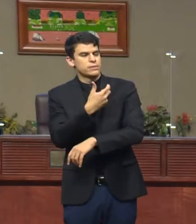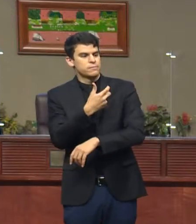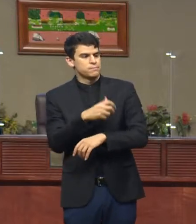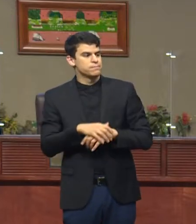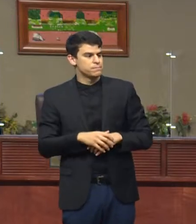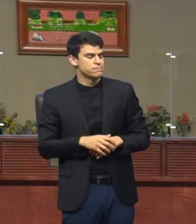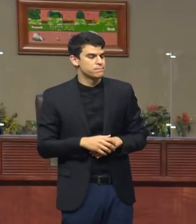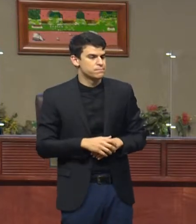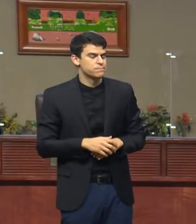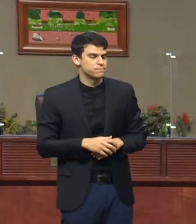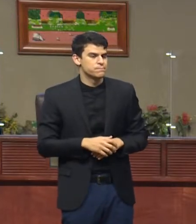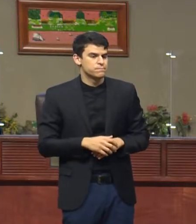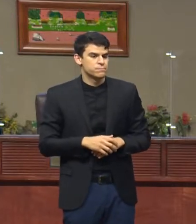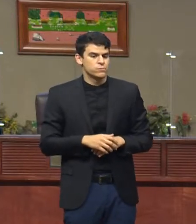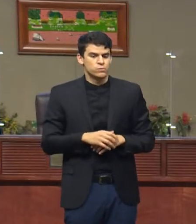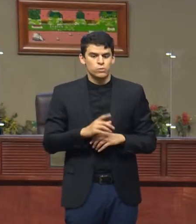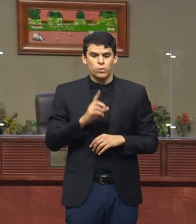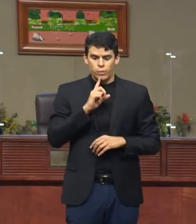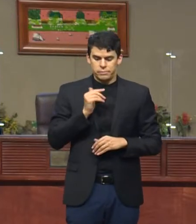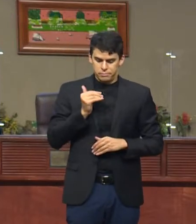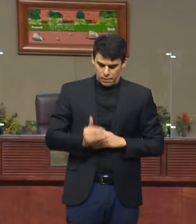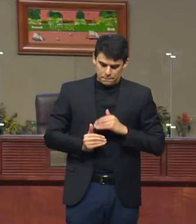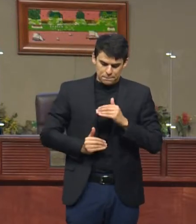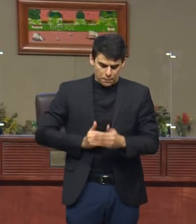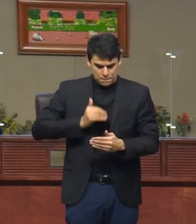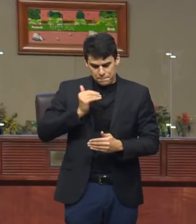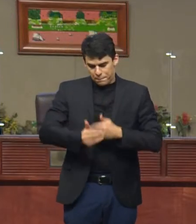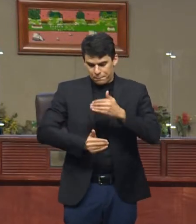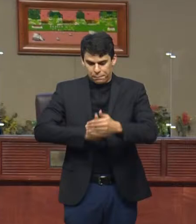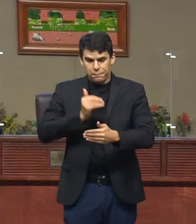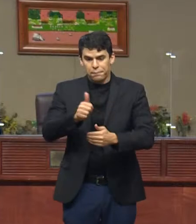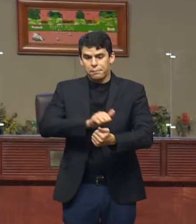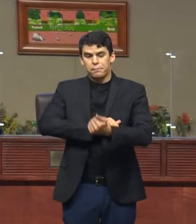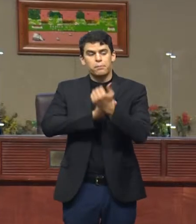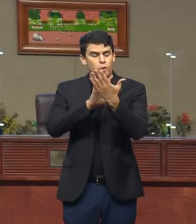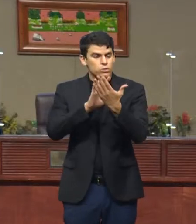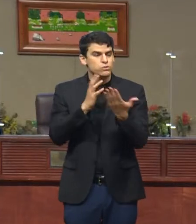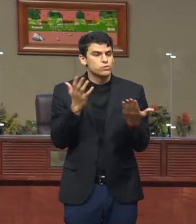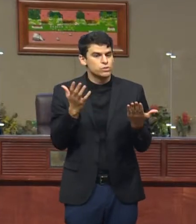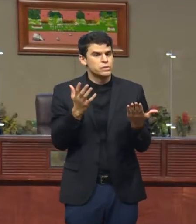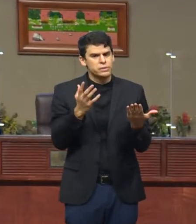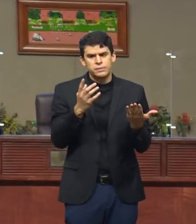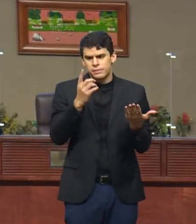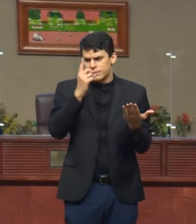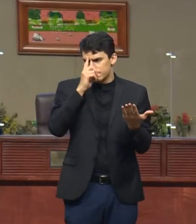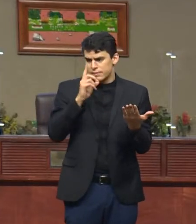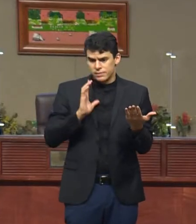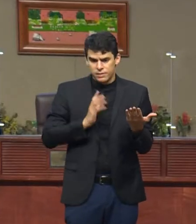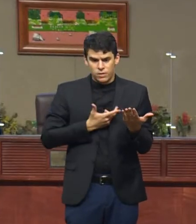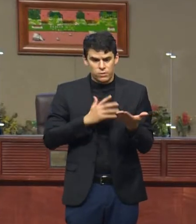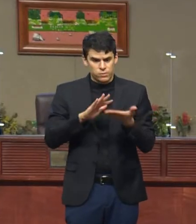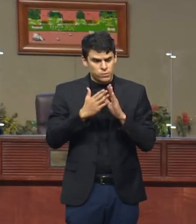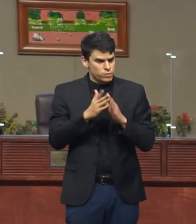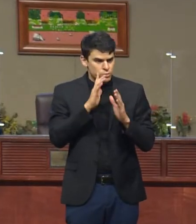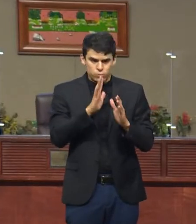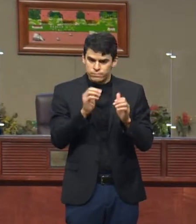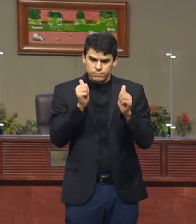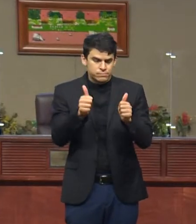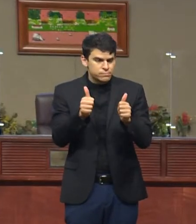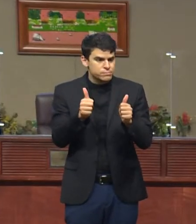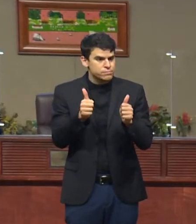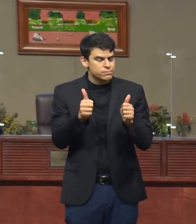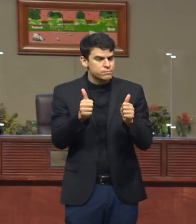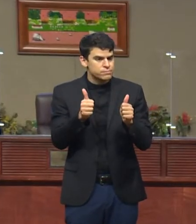tiered approach. It's a layered approach that we're laying out, and I think our community will be right there.